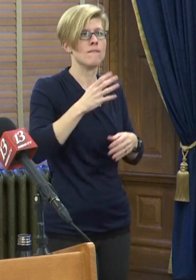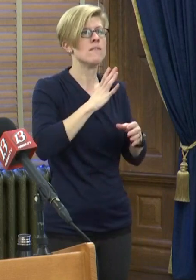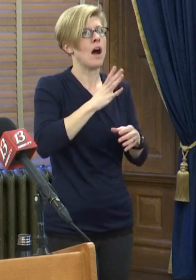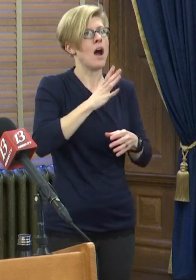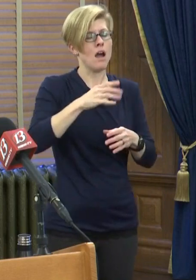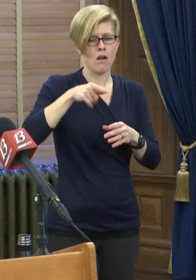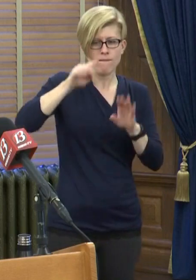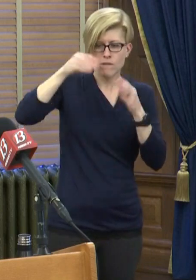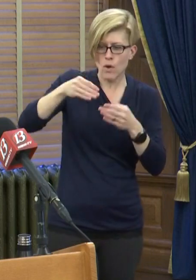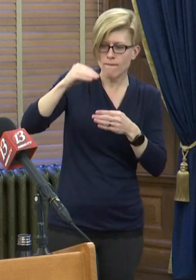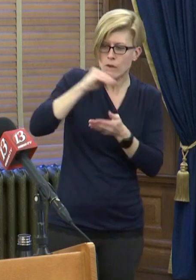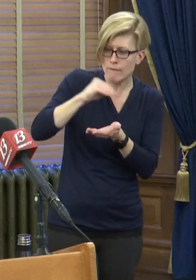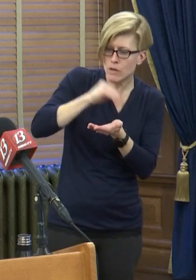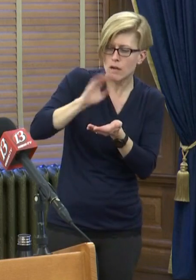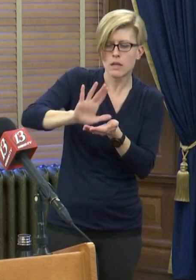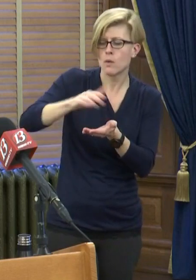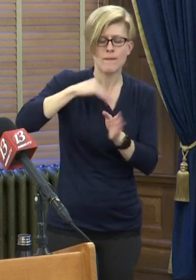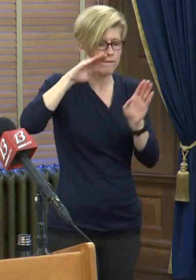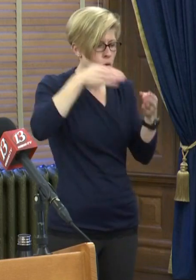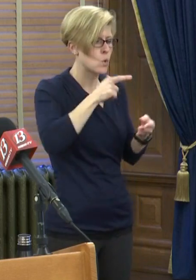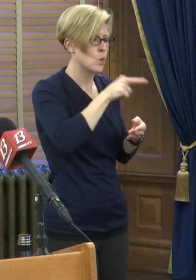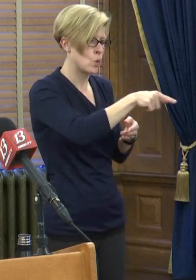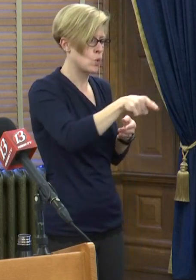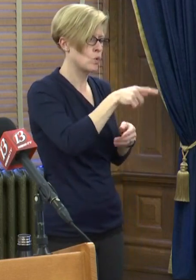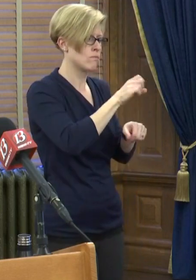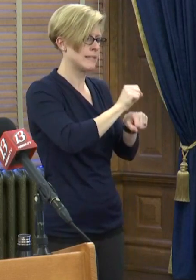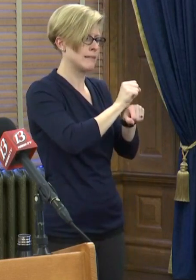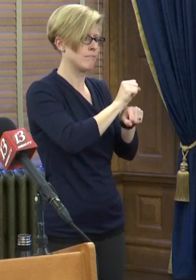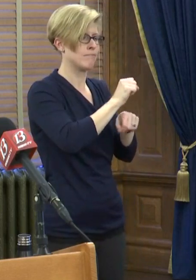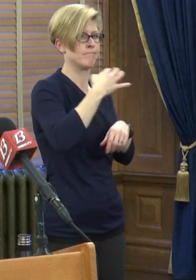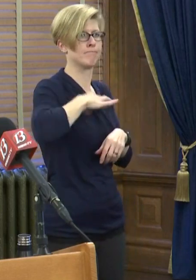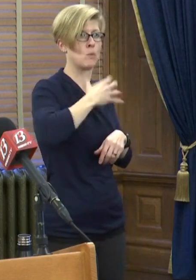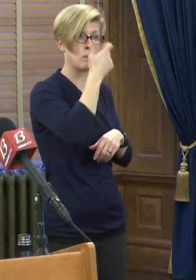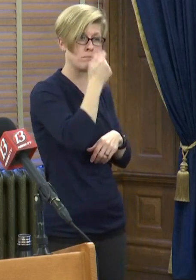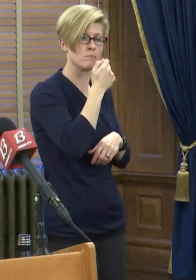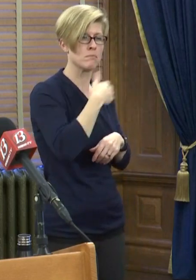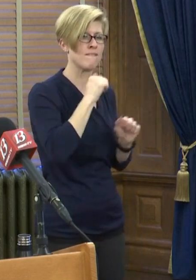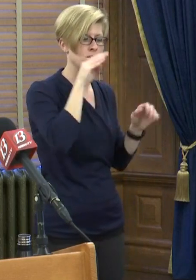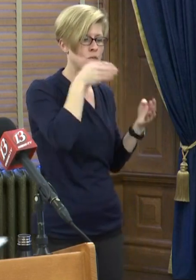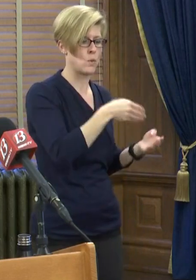more time getting benefits for Kansans who need them. Thank you.